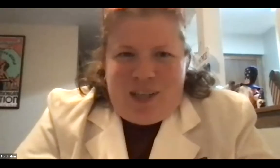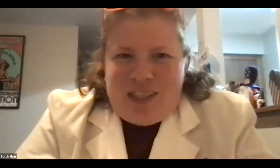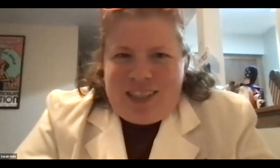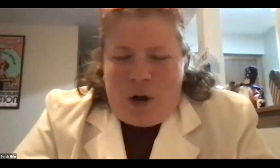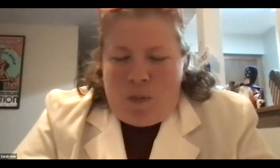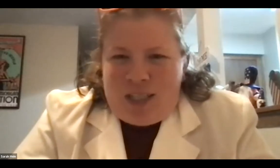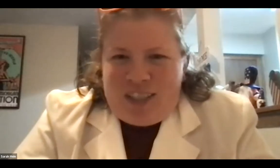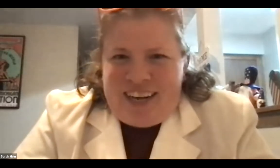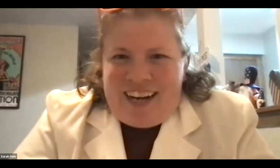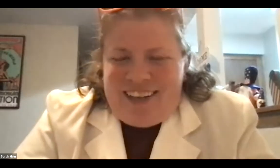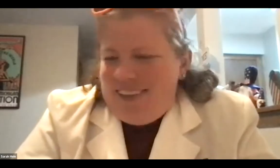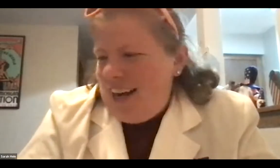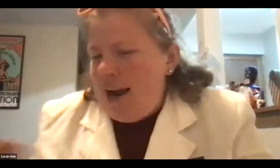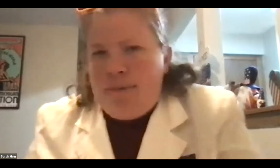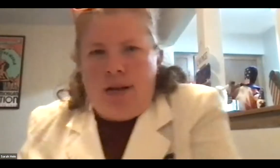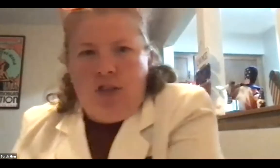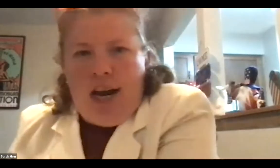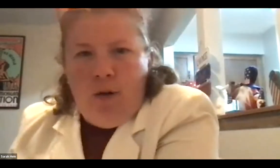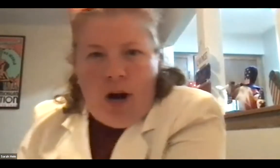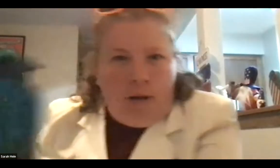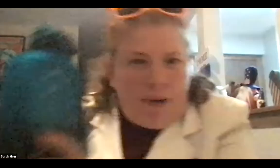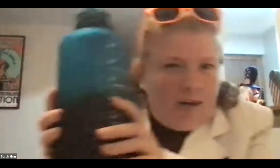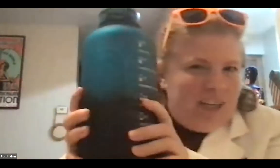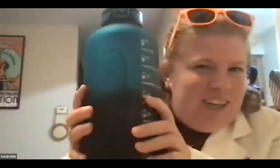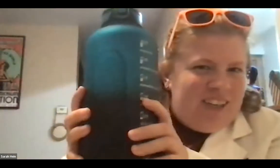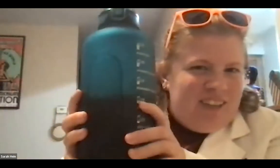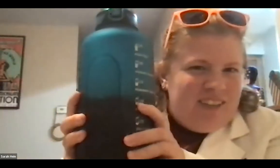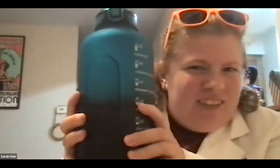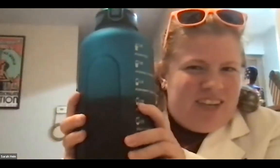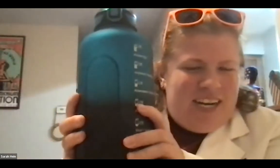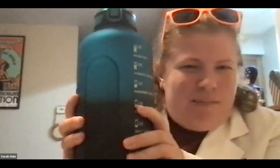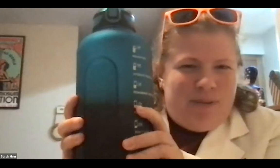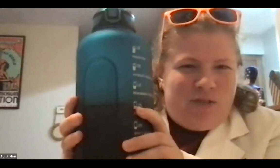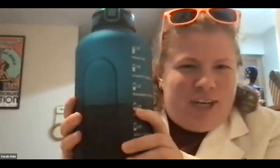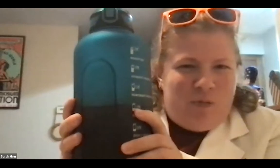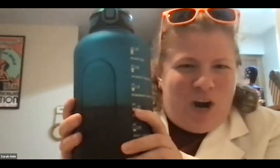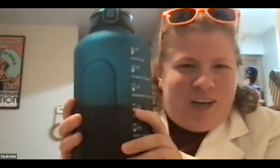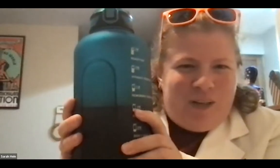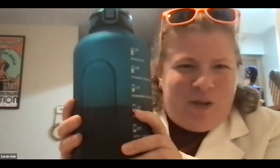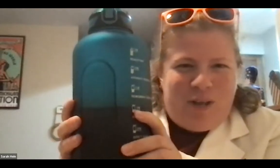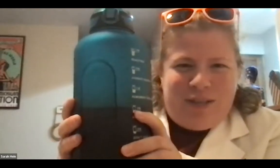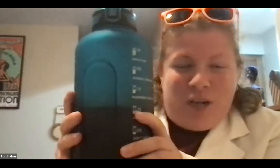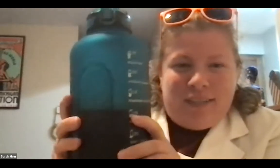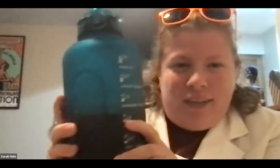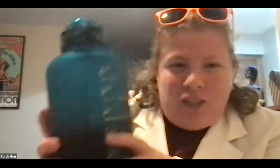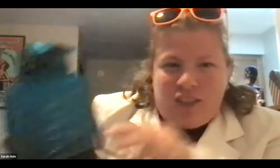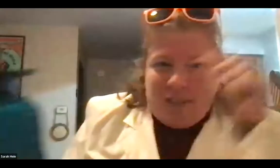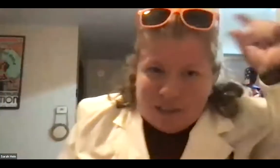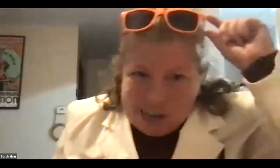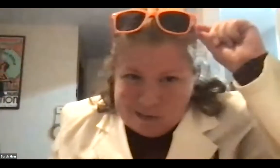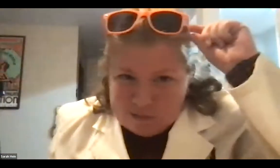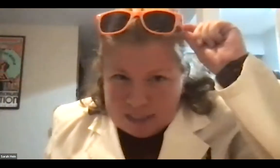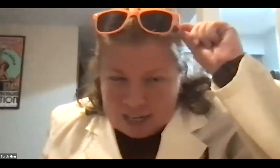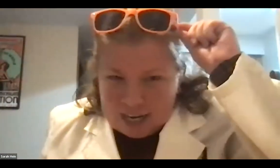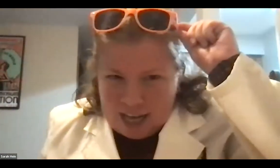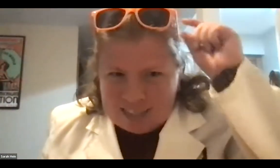Wow, I learned so much tonight. I have my giant water bottle right here, and I've been drinking water throughout the presentation.